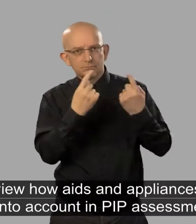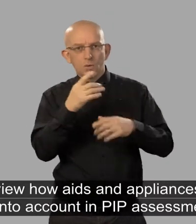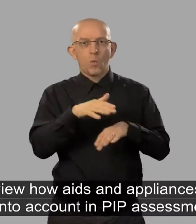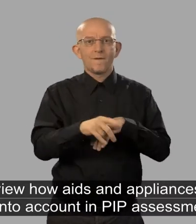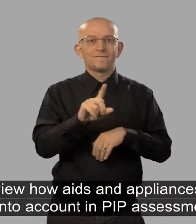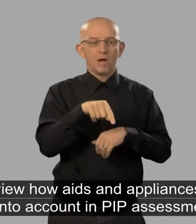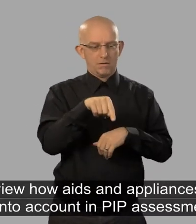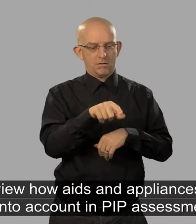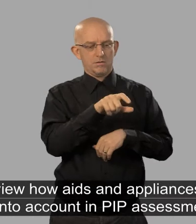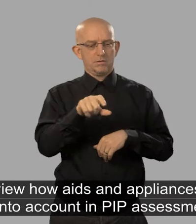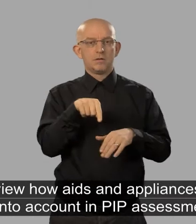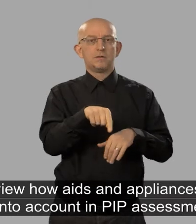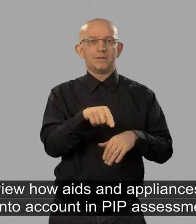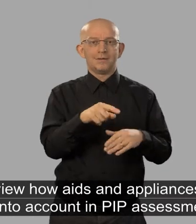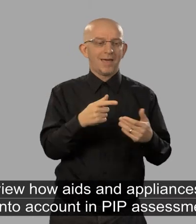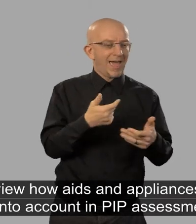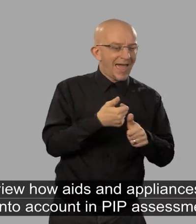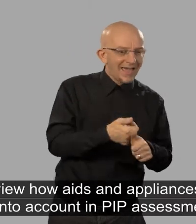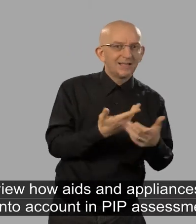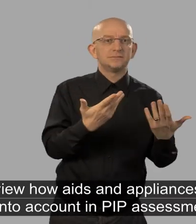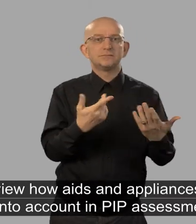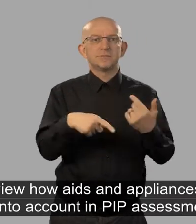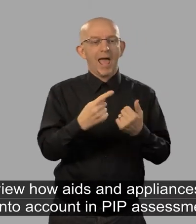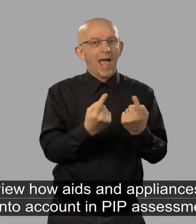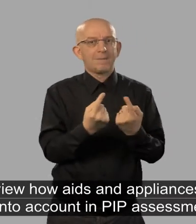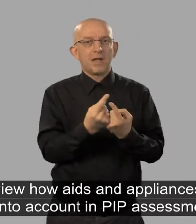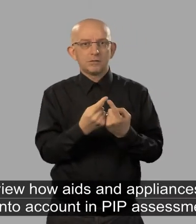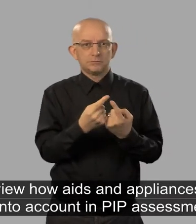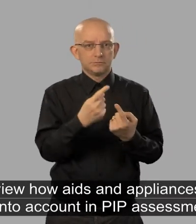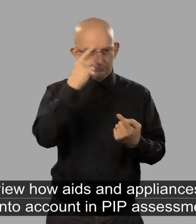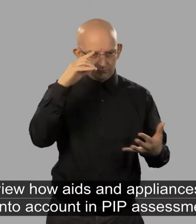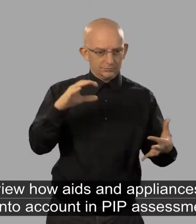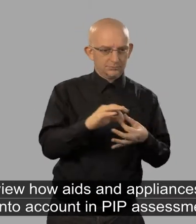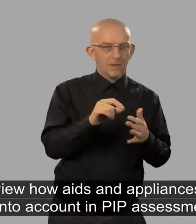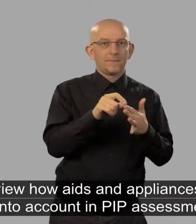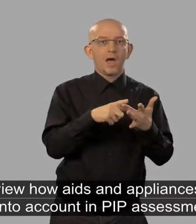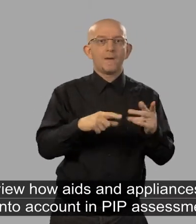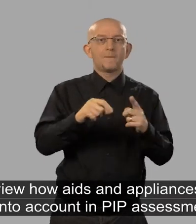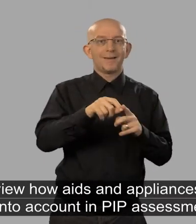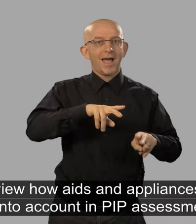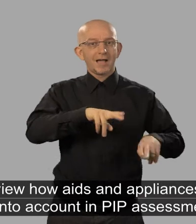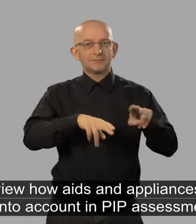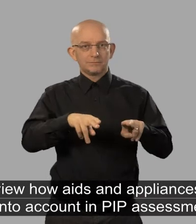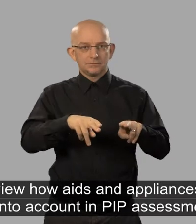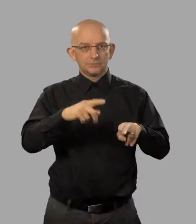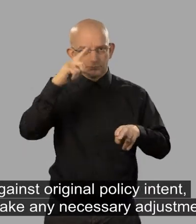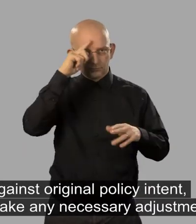Review how aids and appliances are taken into account in PIP assessments against original policy